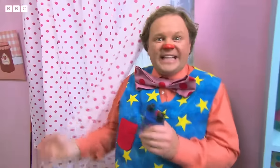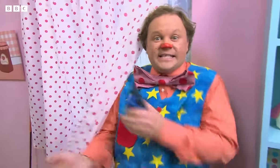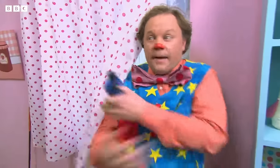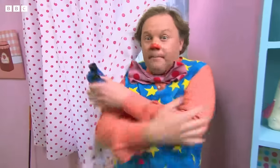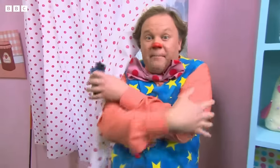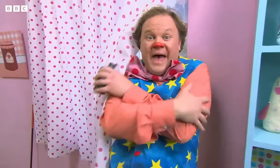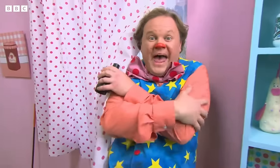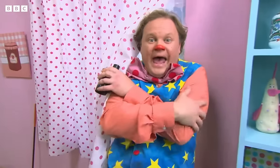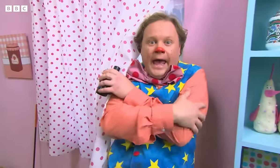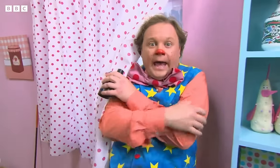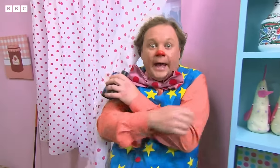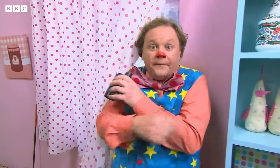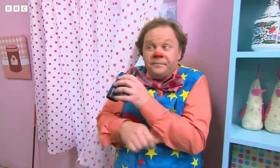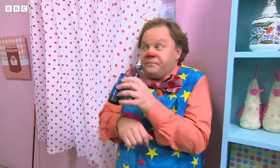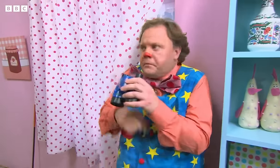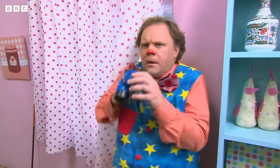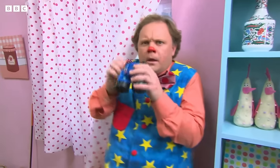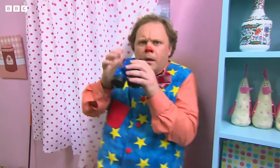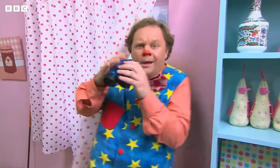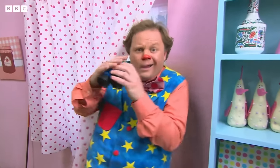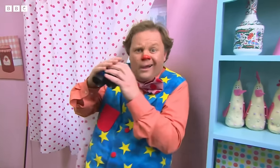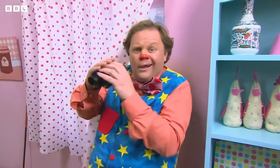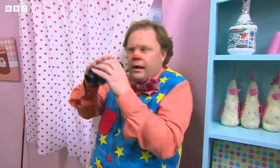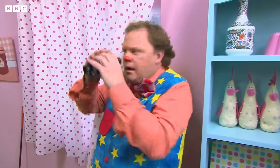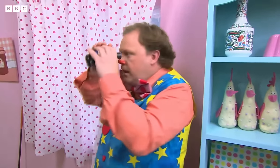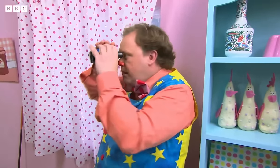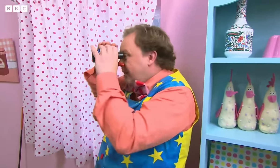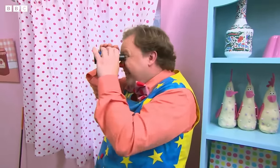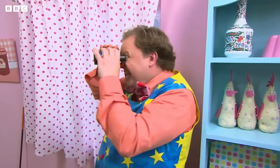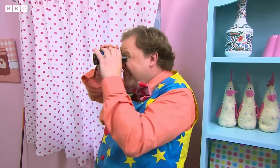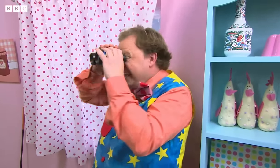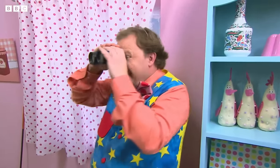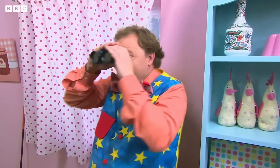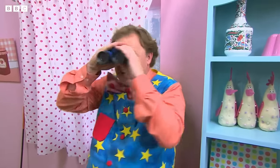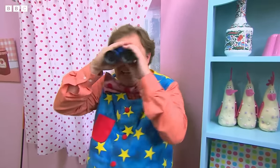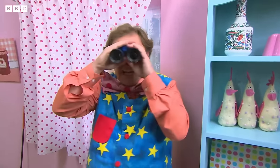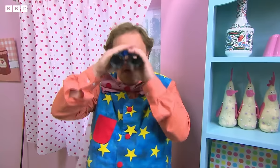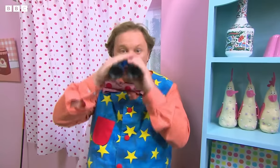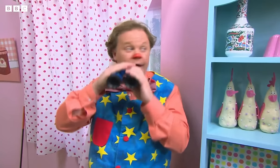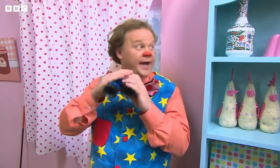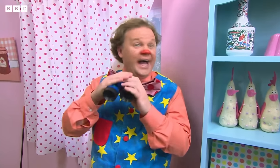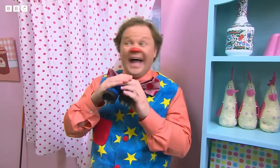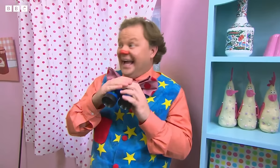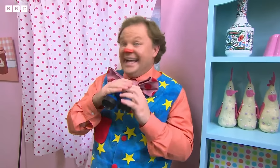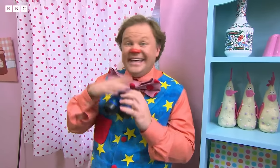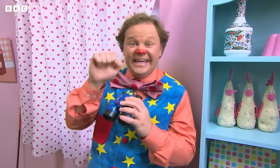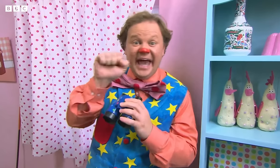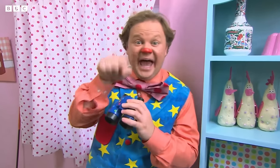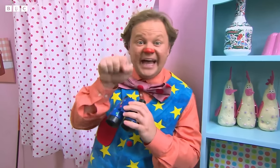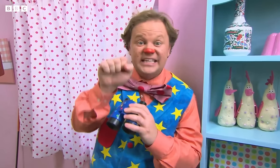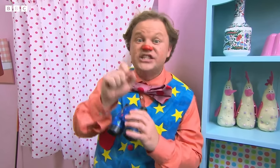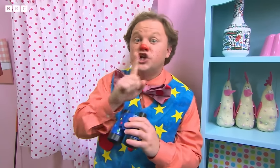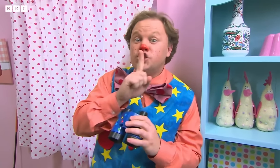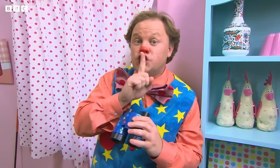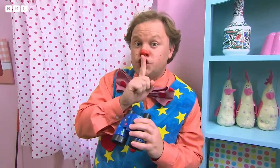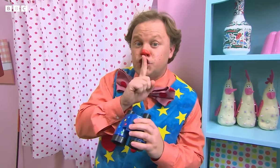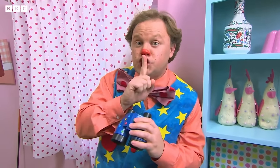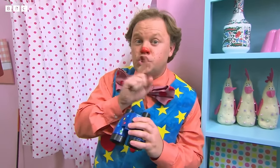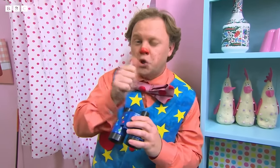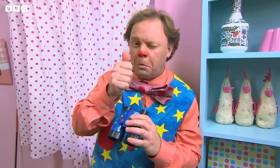It's a bear! A bear? Are you going on a bear hunt, Mr Tumble? Yes!